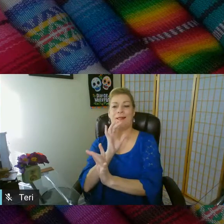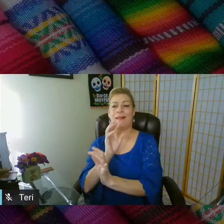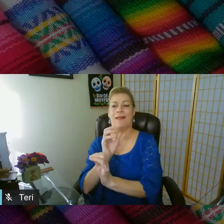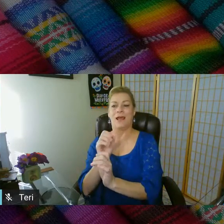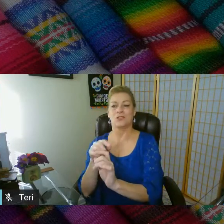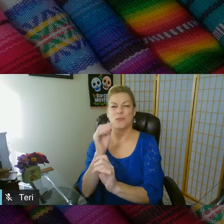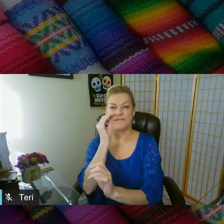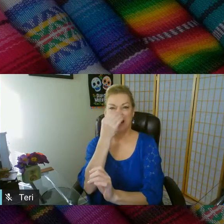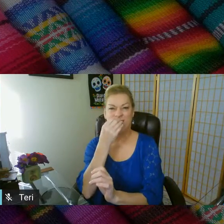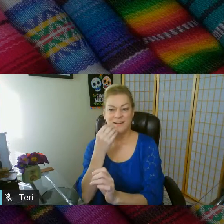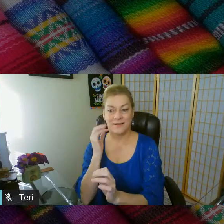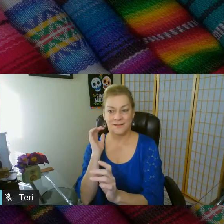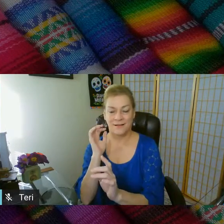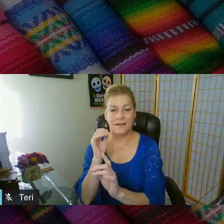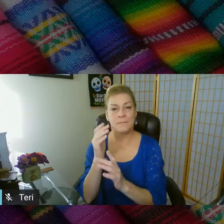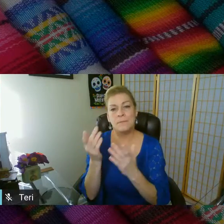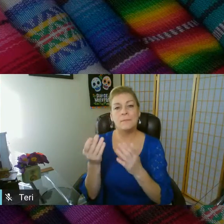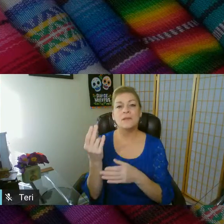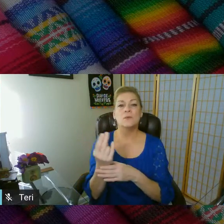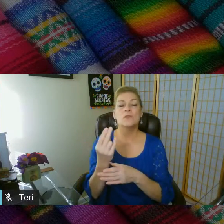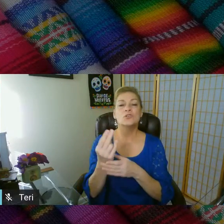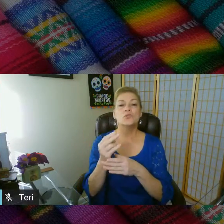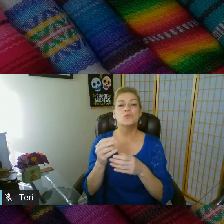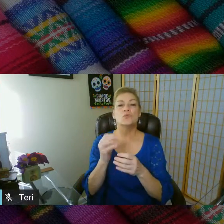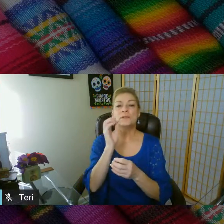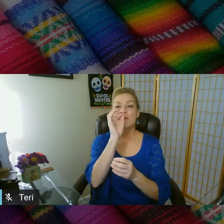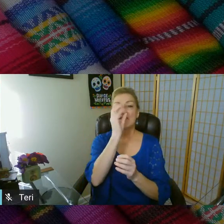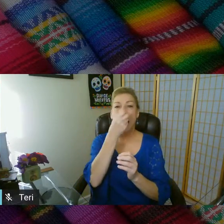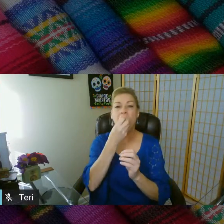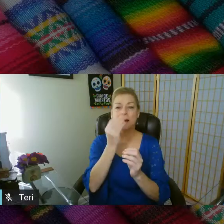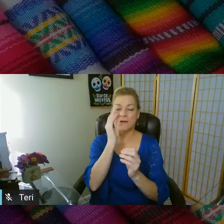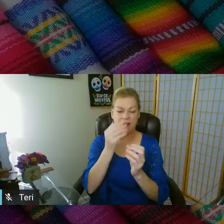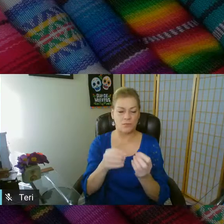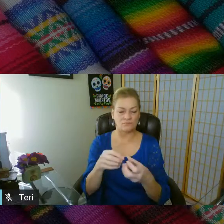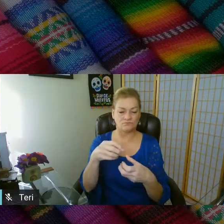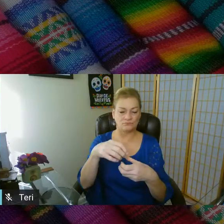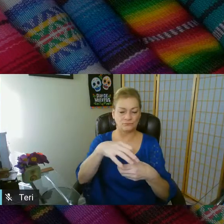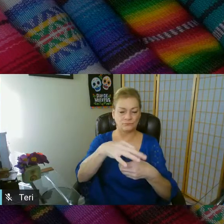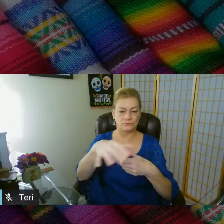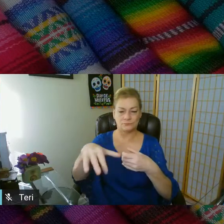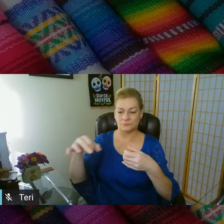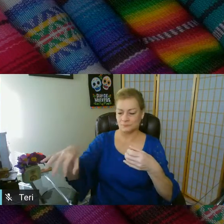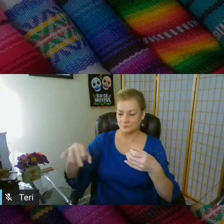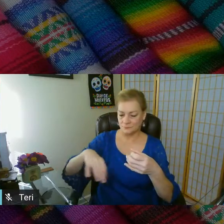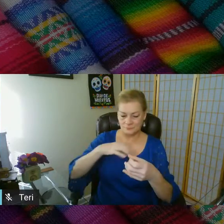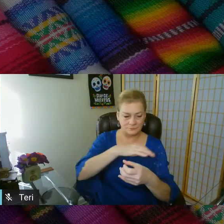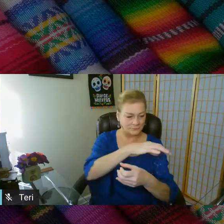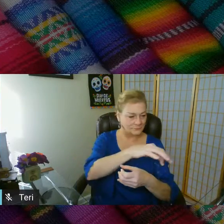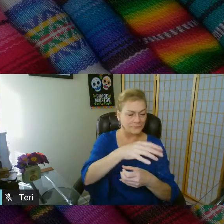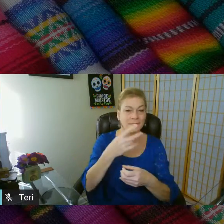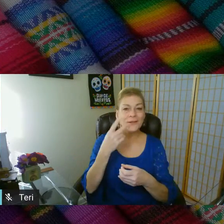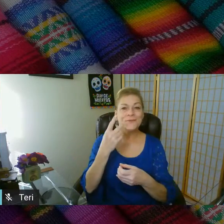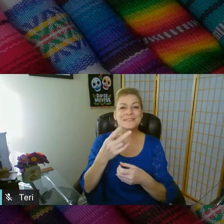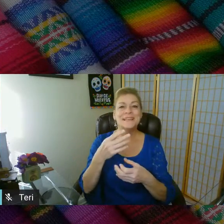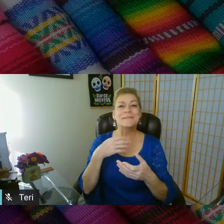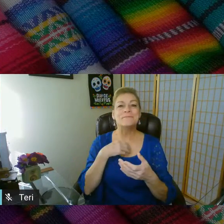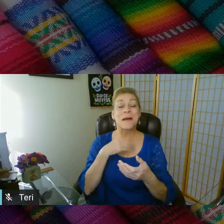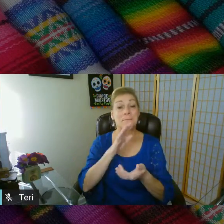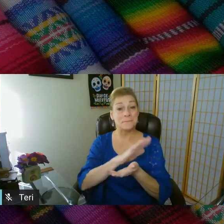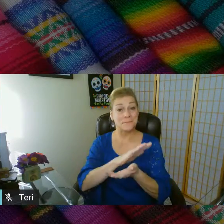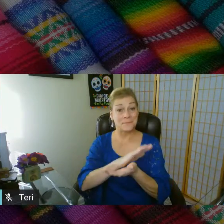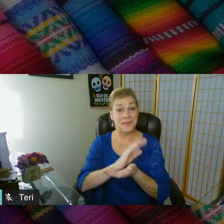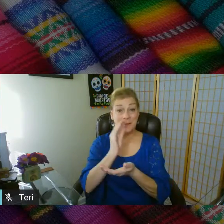you would use maybe petals on the floor and marigolds kind of all around. And you can see even the tissue flowers that I have hanging behind